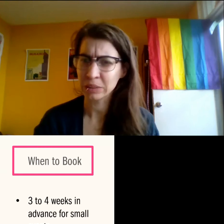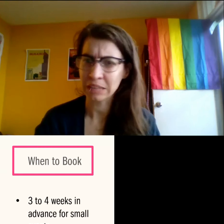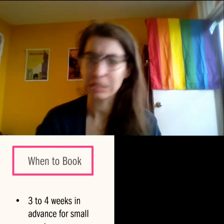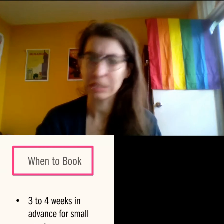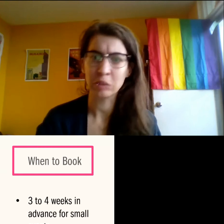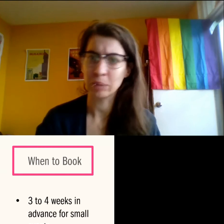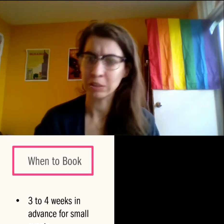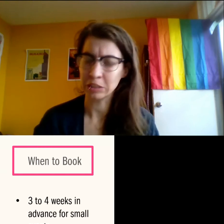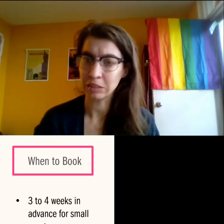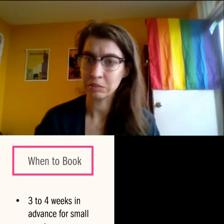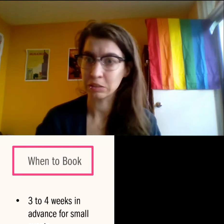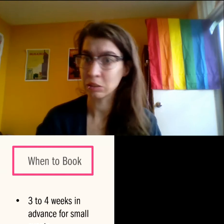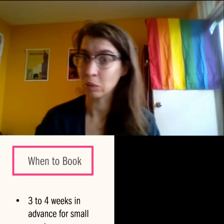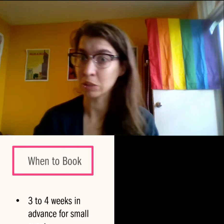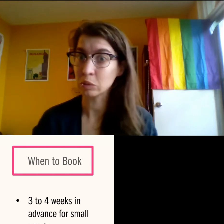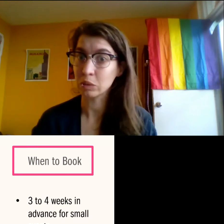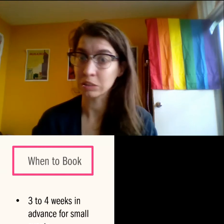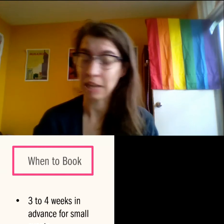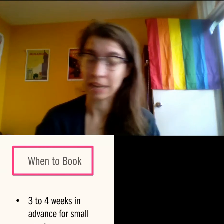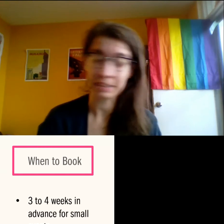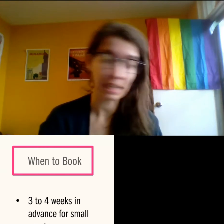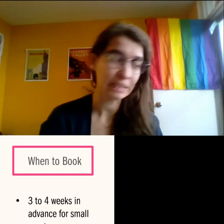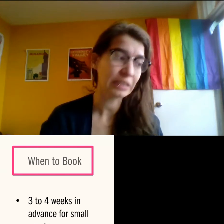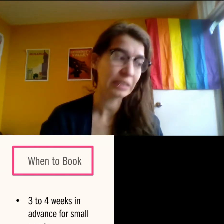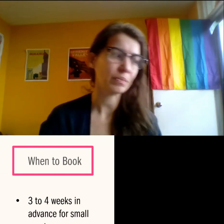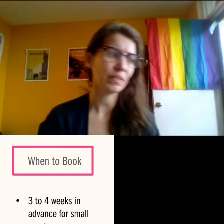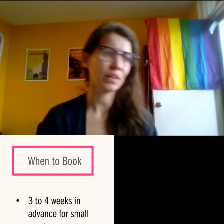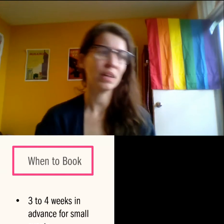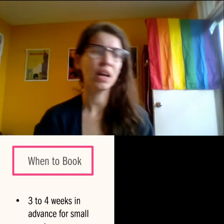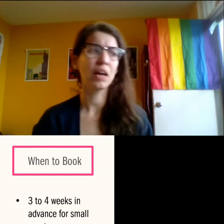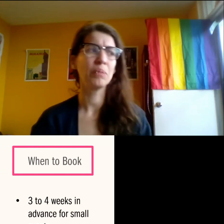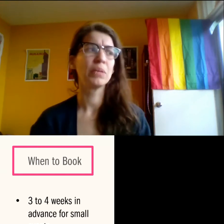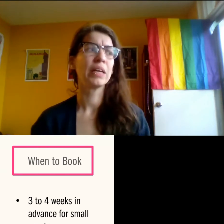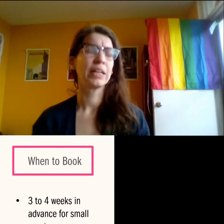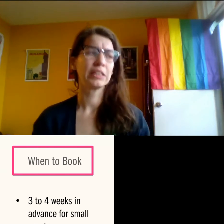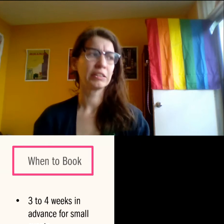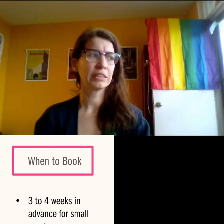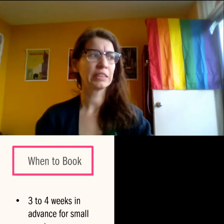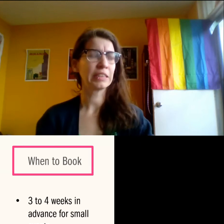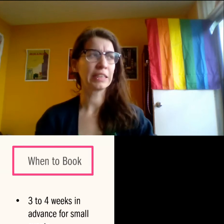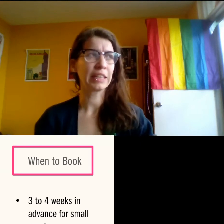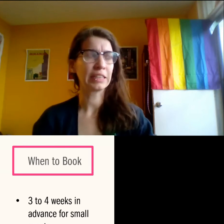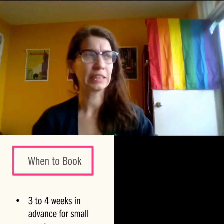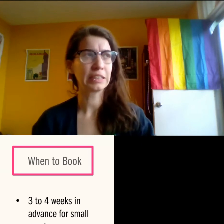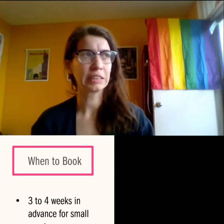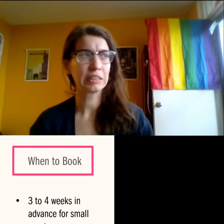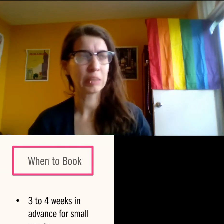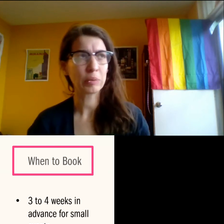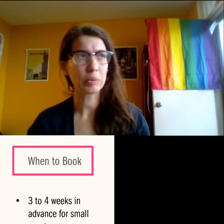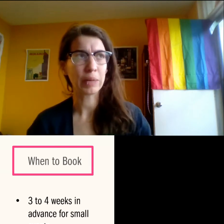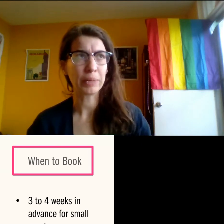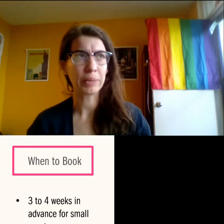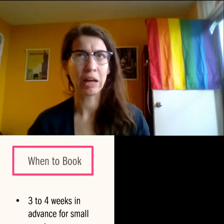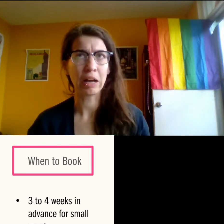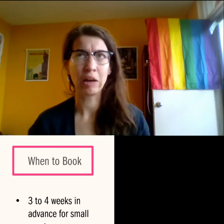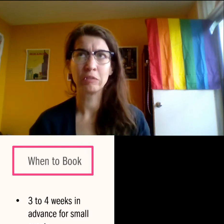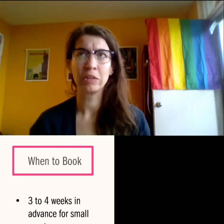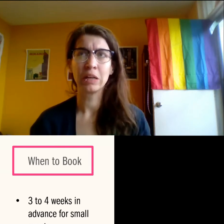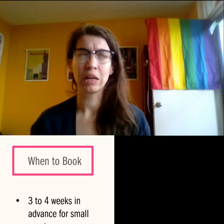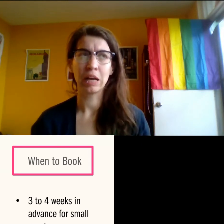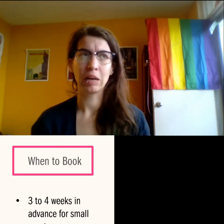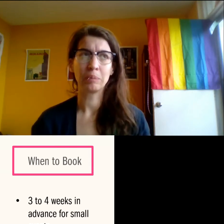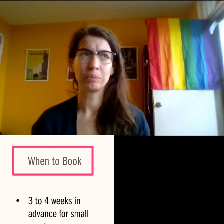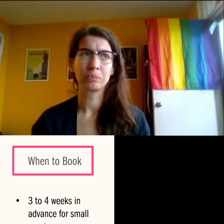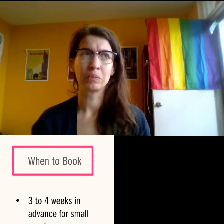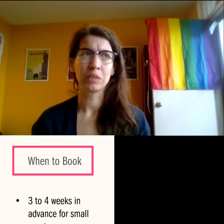10% of your budget going towards access. Um, cause there is this idea, it's, it's a double whammy of,